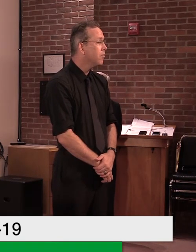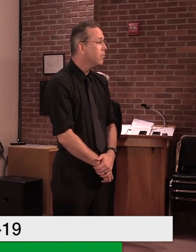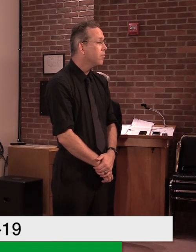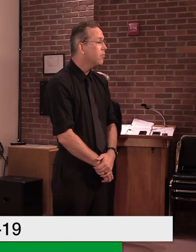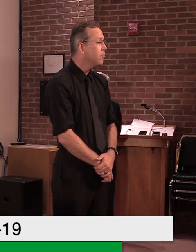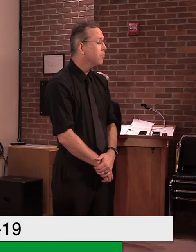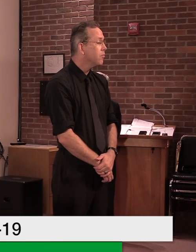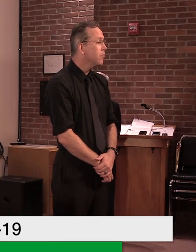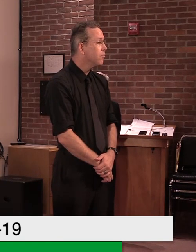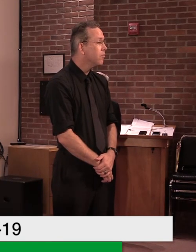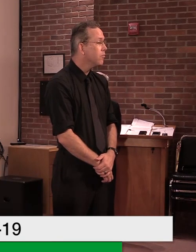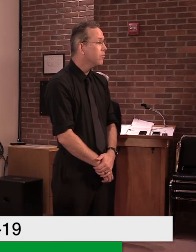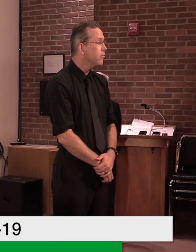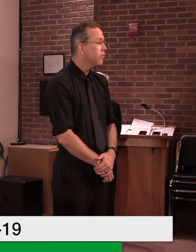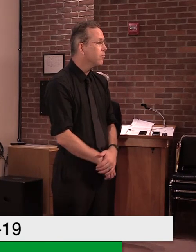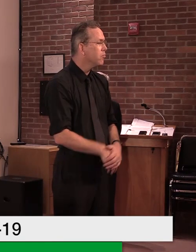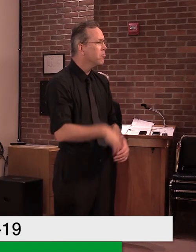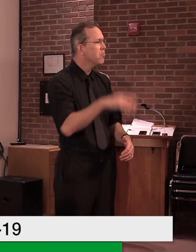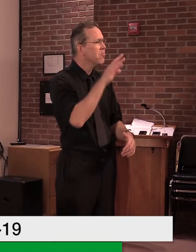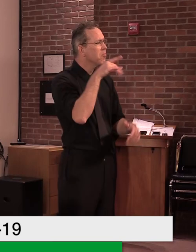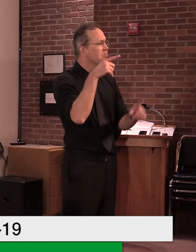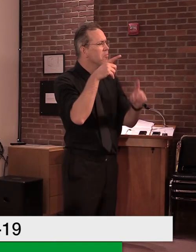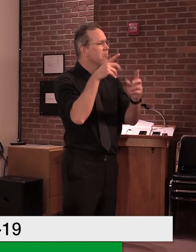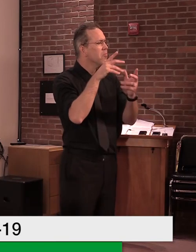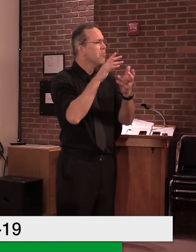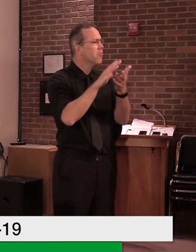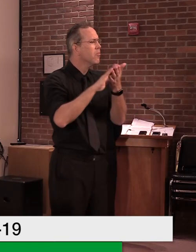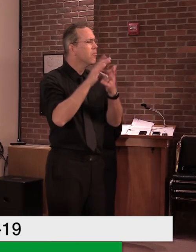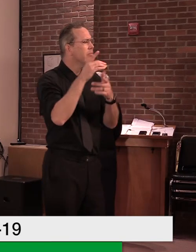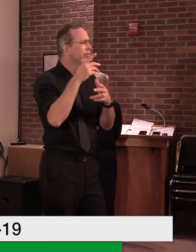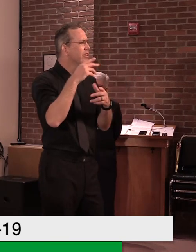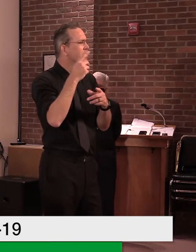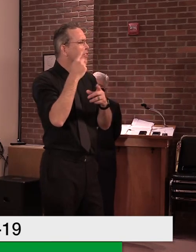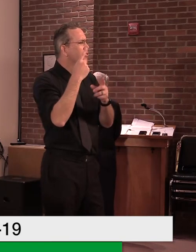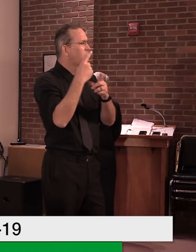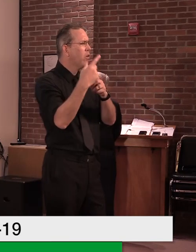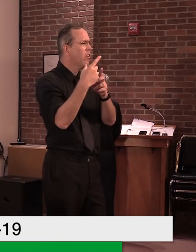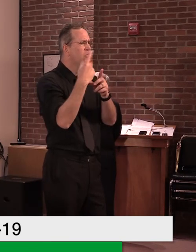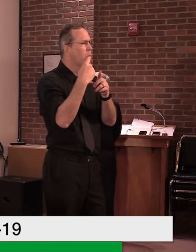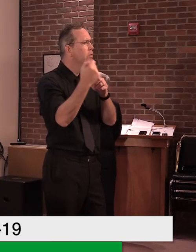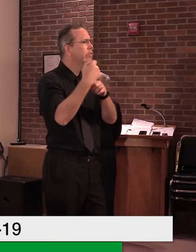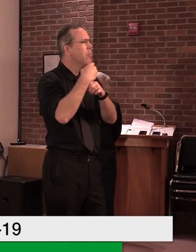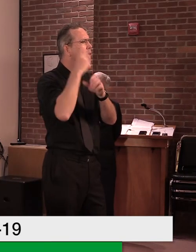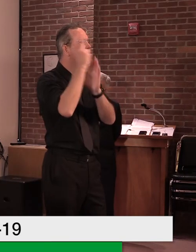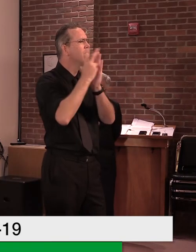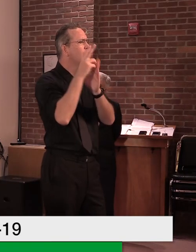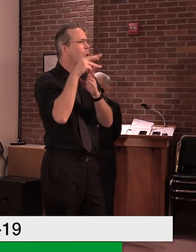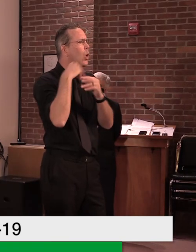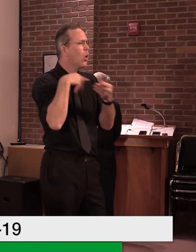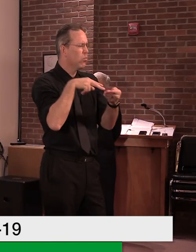nothing. And I'm thinking Dr. Levine probably would give them an A for